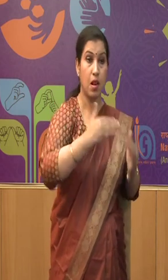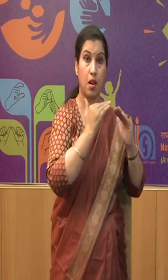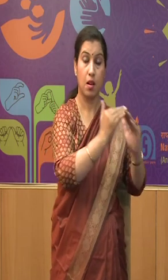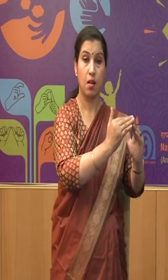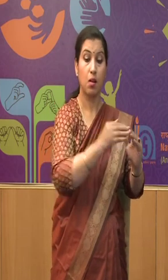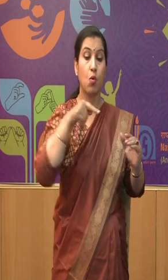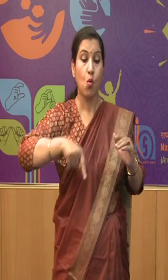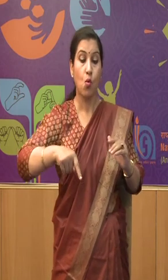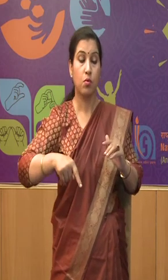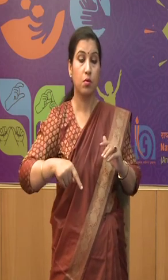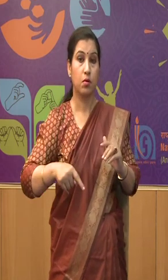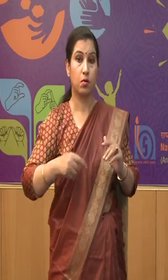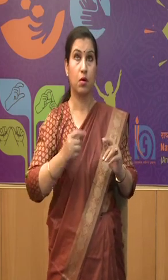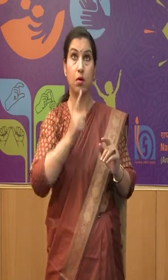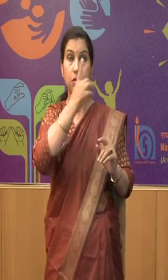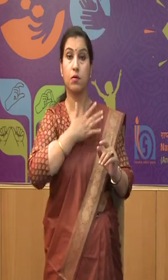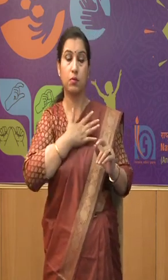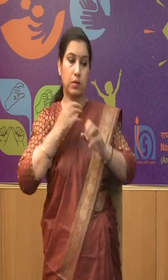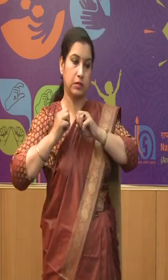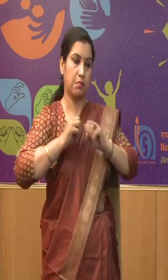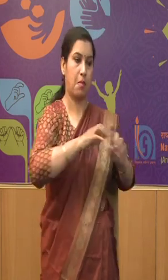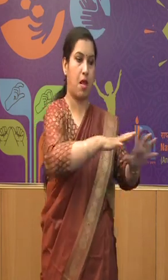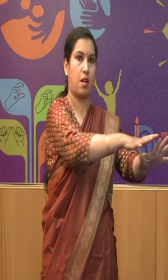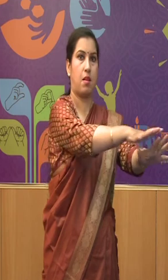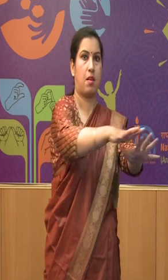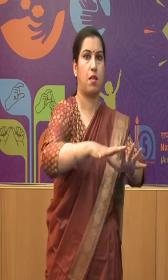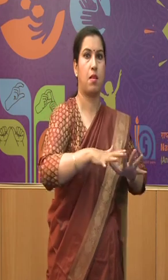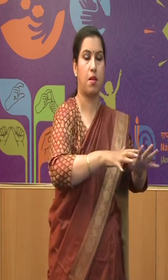for spreading Christianity among the people.